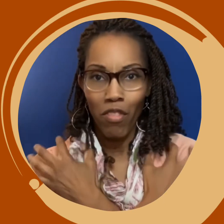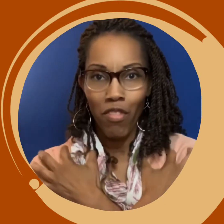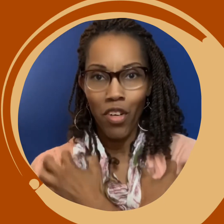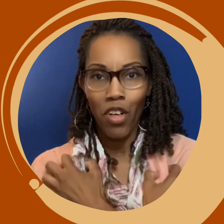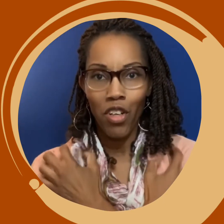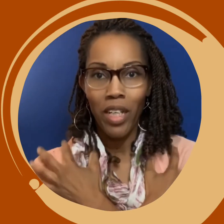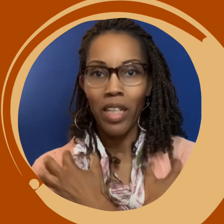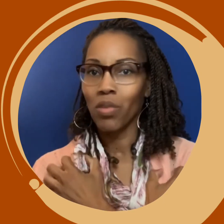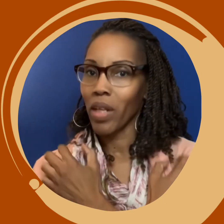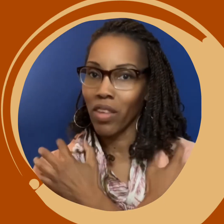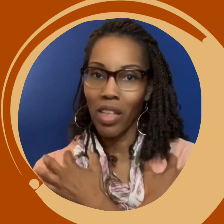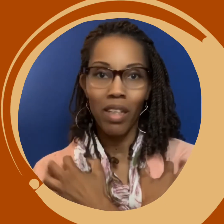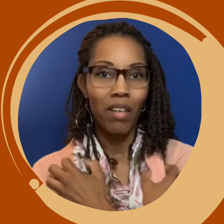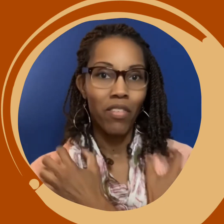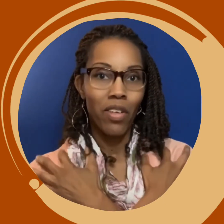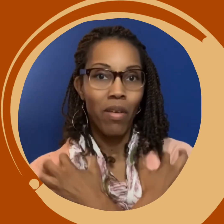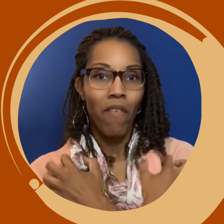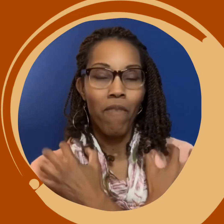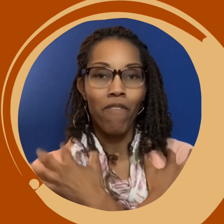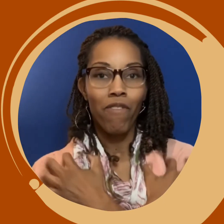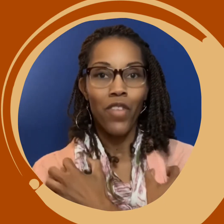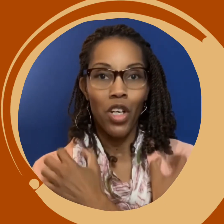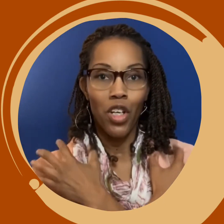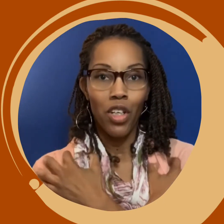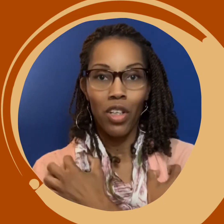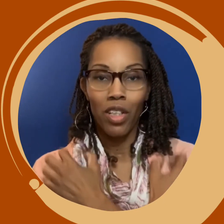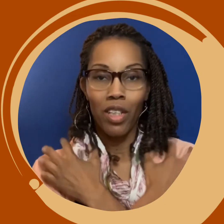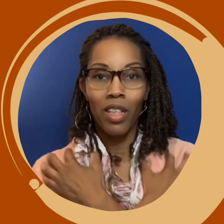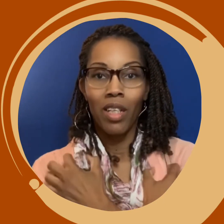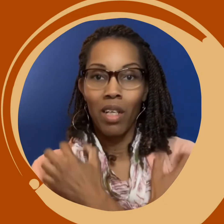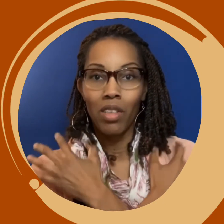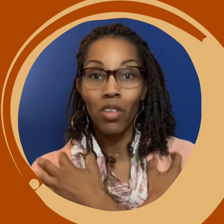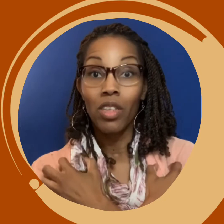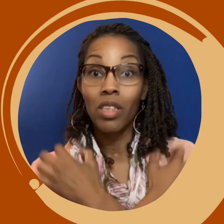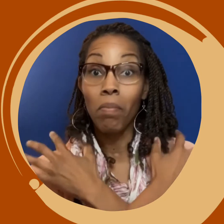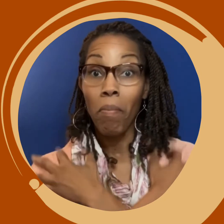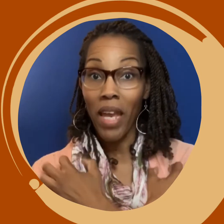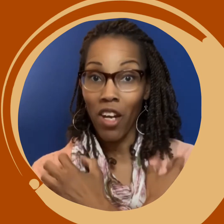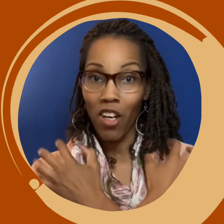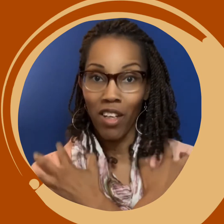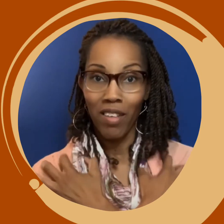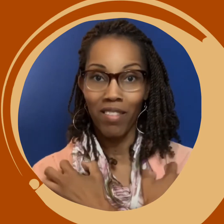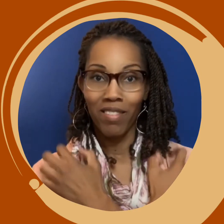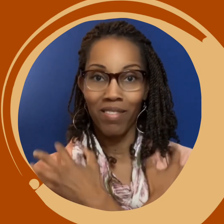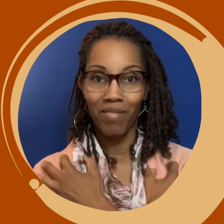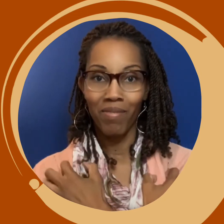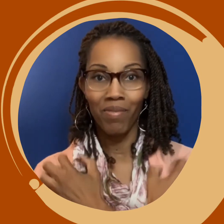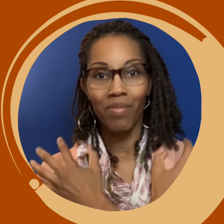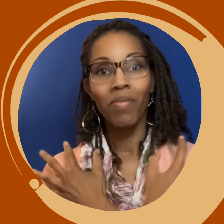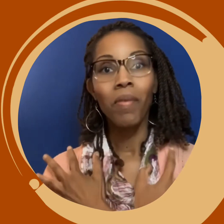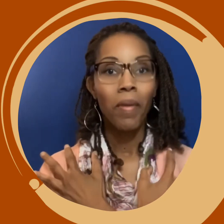or furry. That's what I think of. Fur. So this is bear.